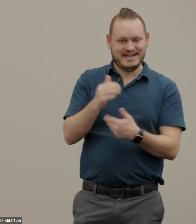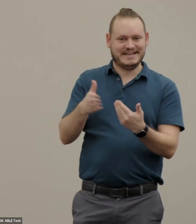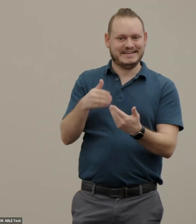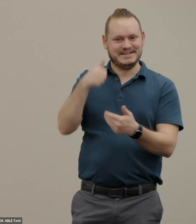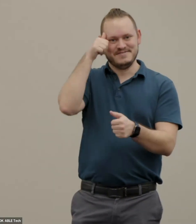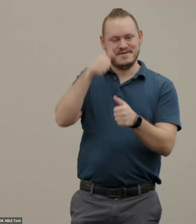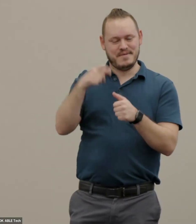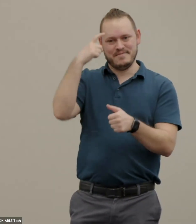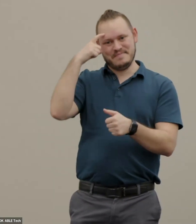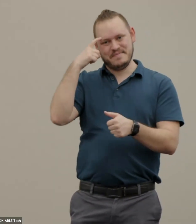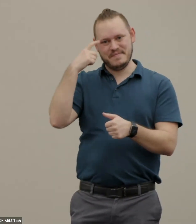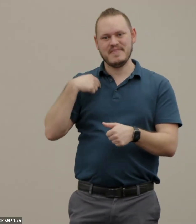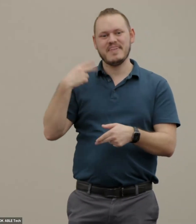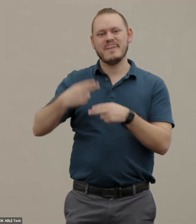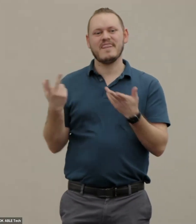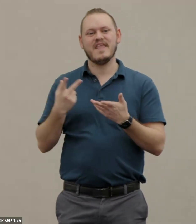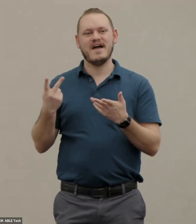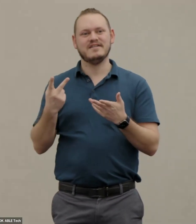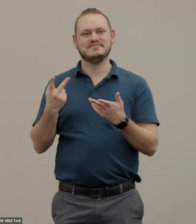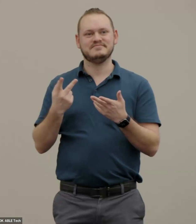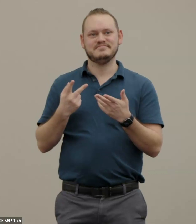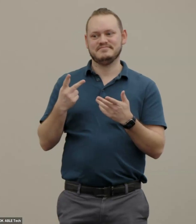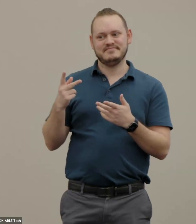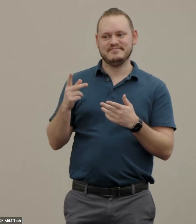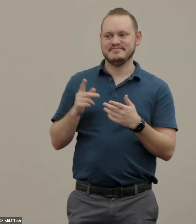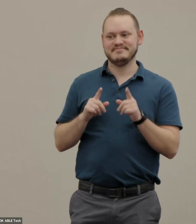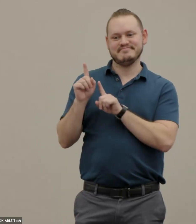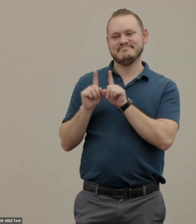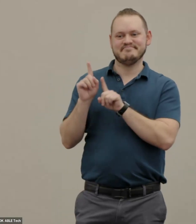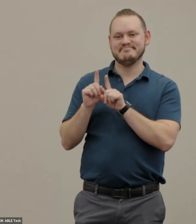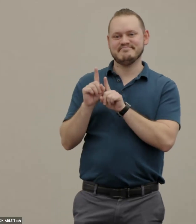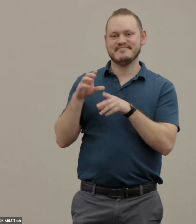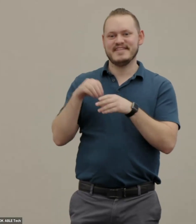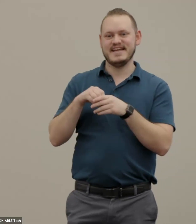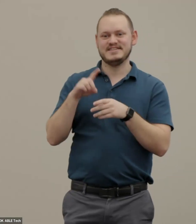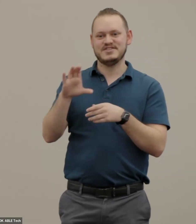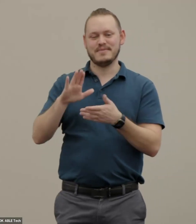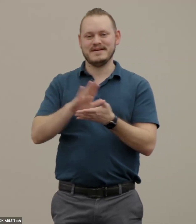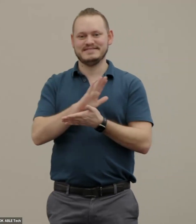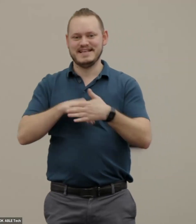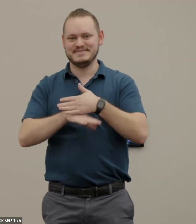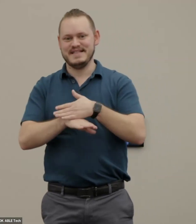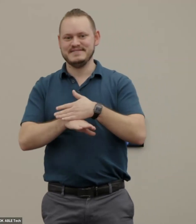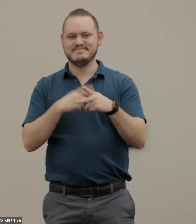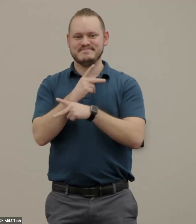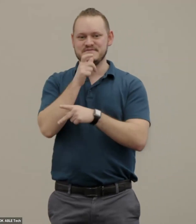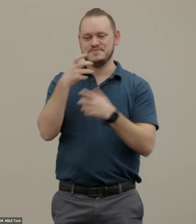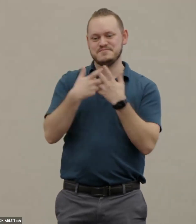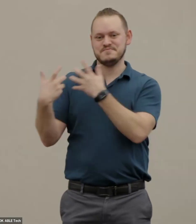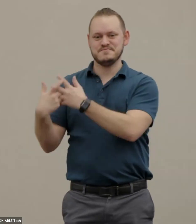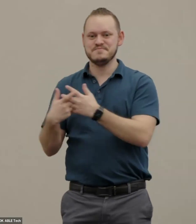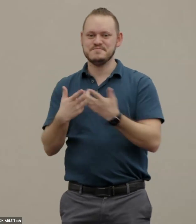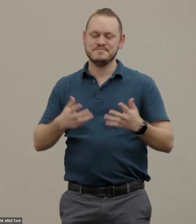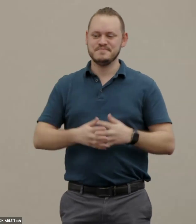call us the Penn and Teller of document accessibility. I'll let you guys figure out who's who. But